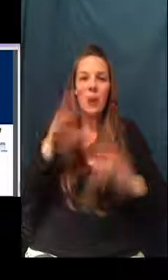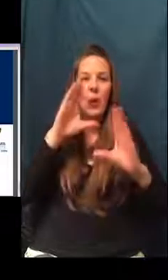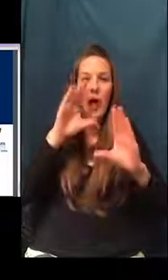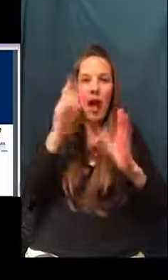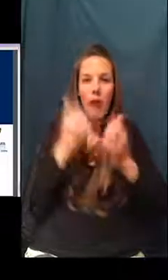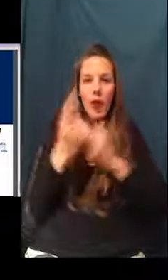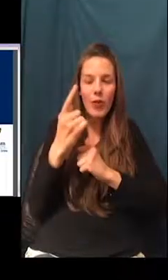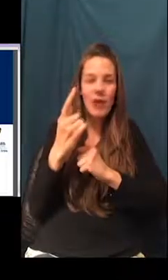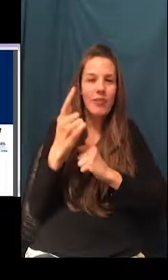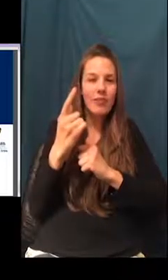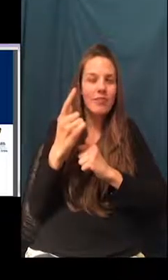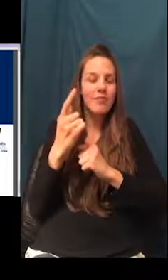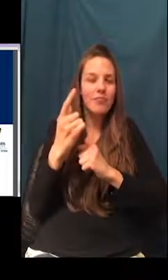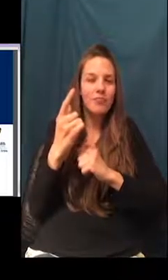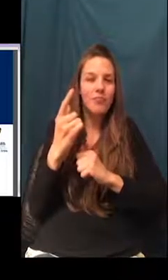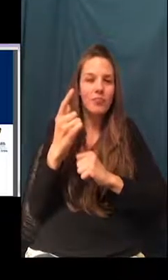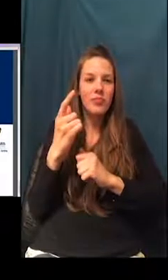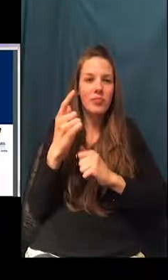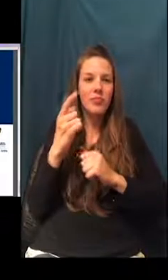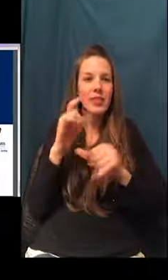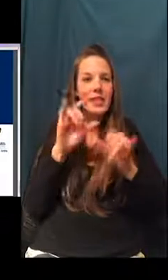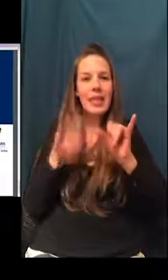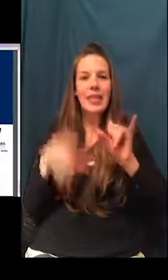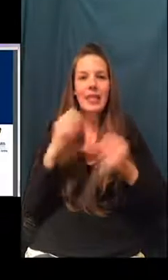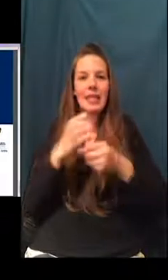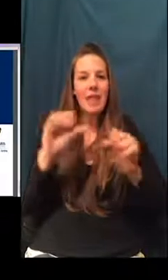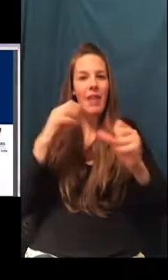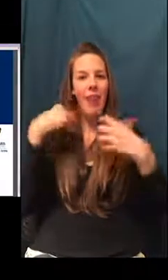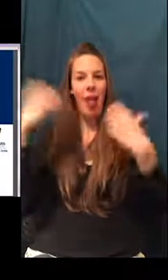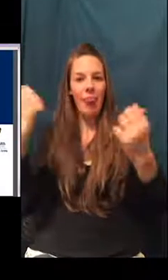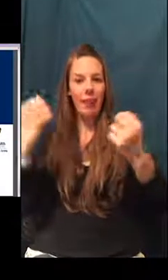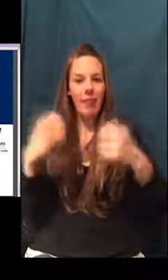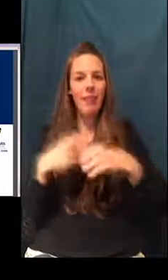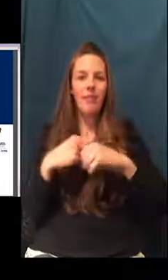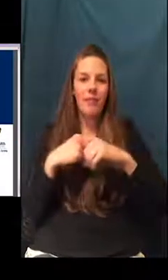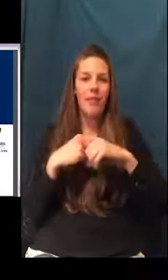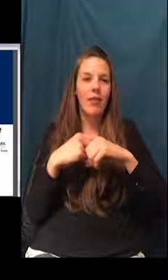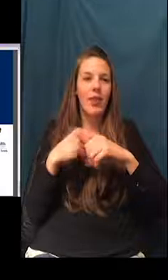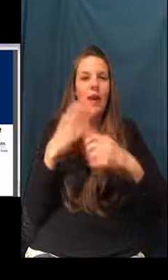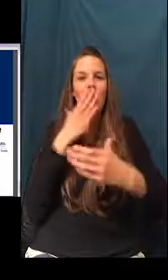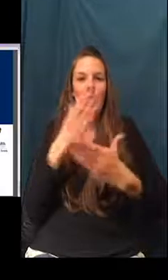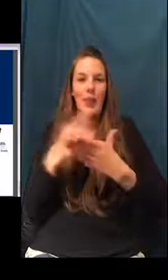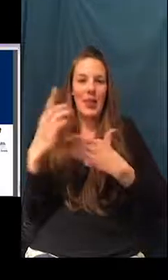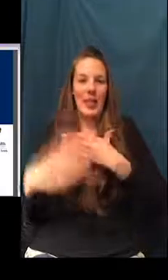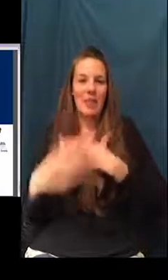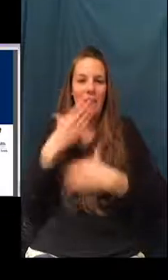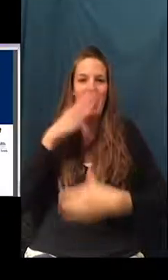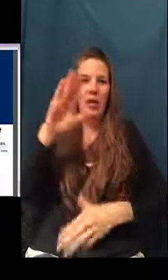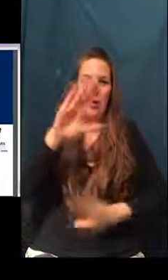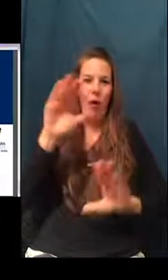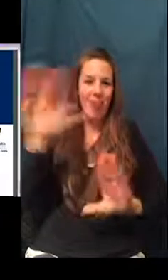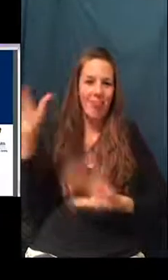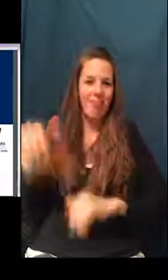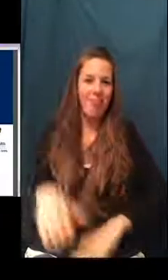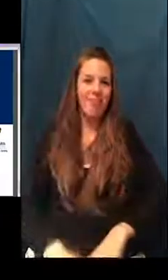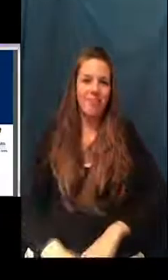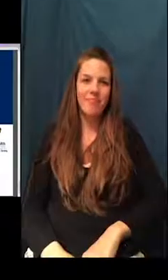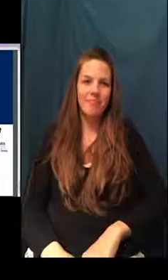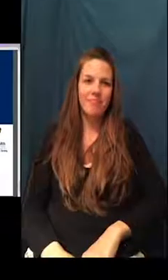hope everyone stays safe and healthy, and have a good weekend. Thank you all.